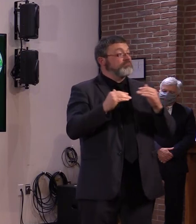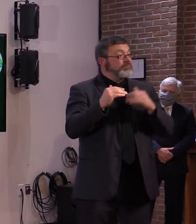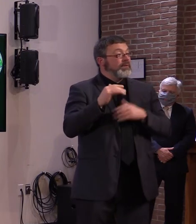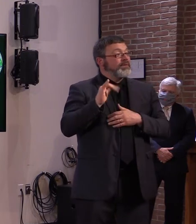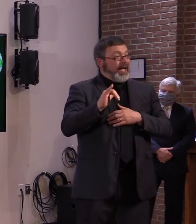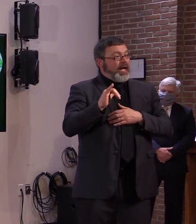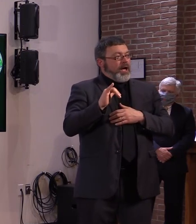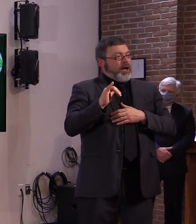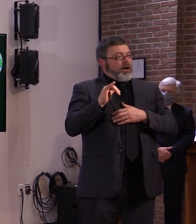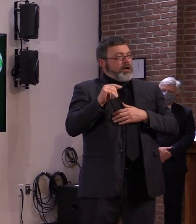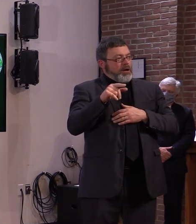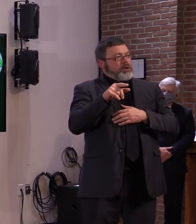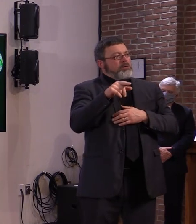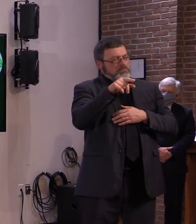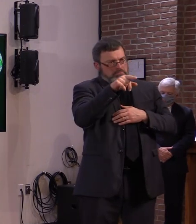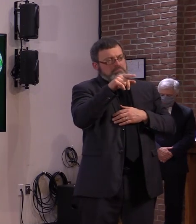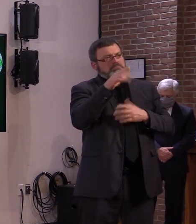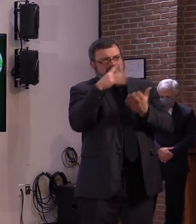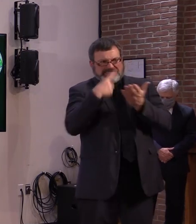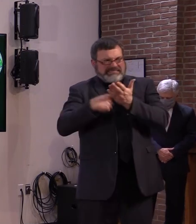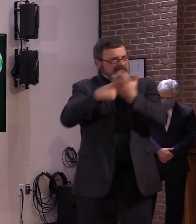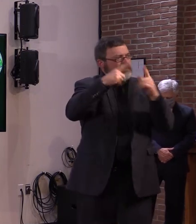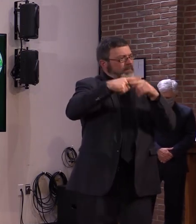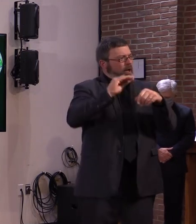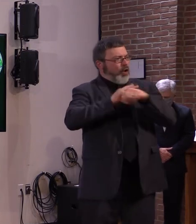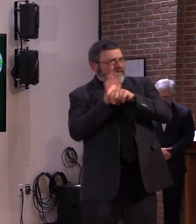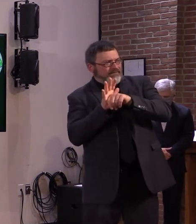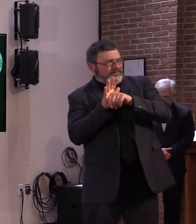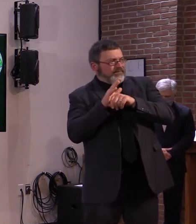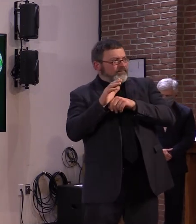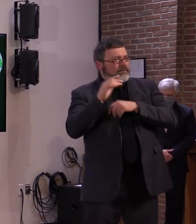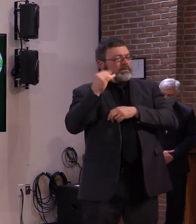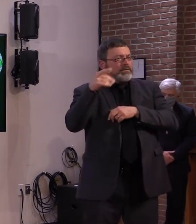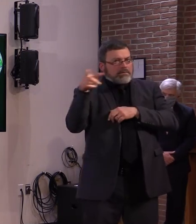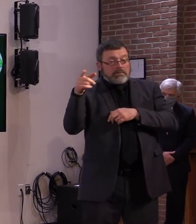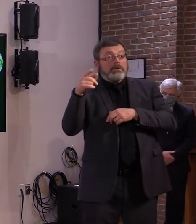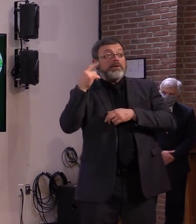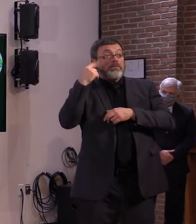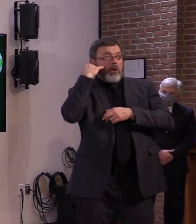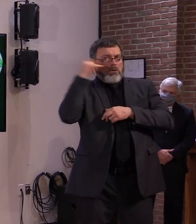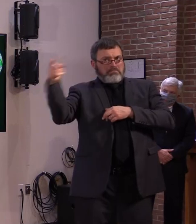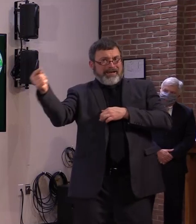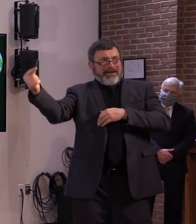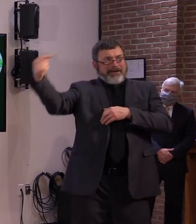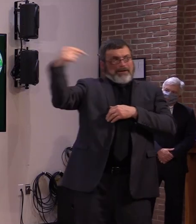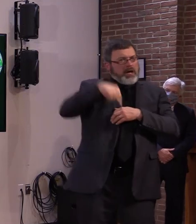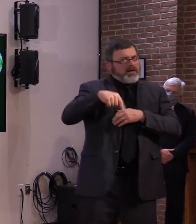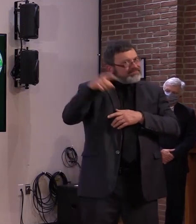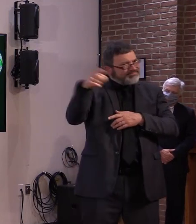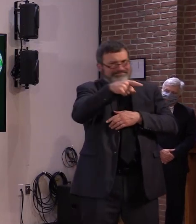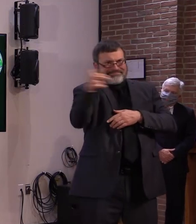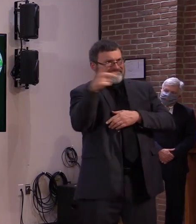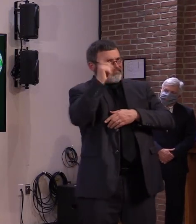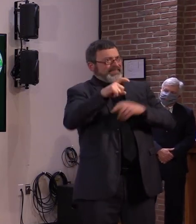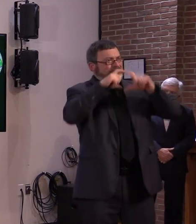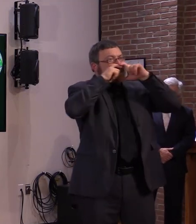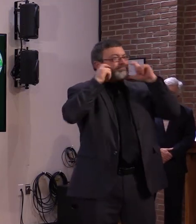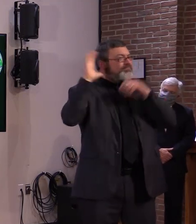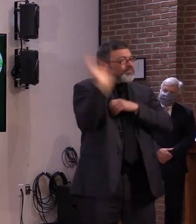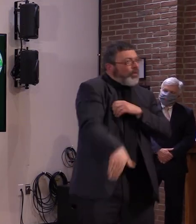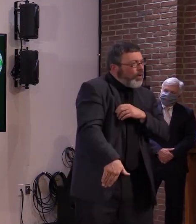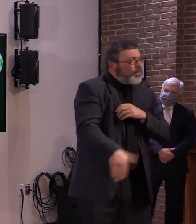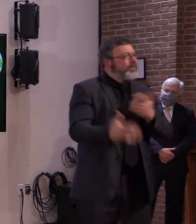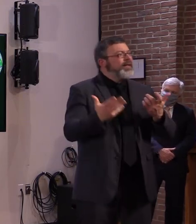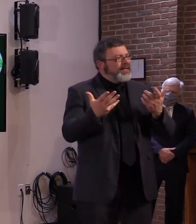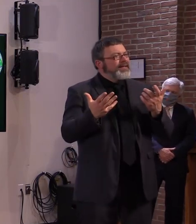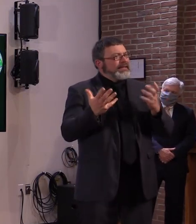masks, how you'll stay 6 feet apart, and how you can keep gatherings small. Basically, you need to consider whether your trip